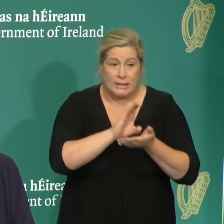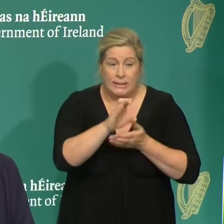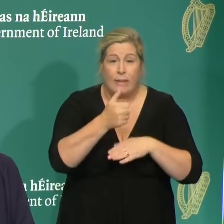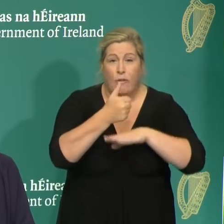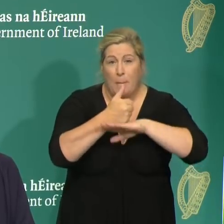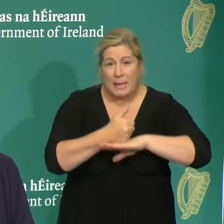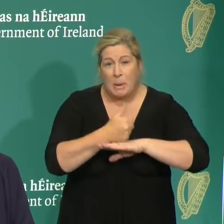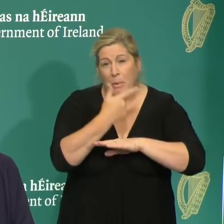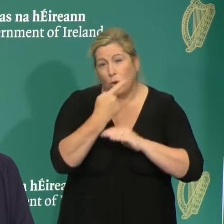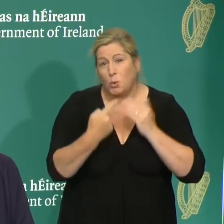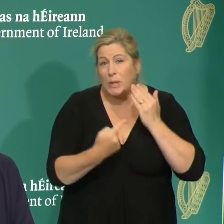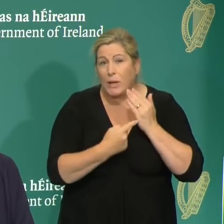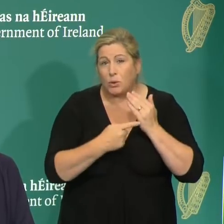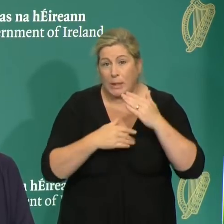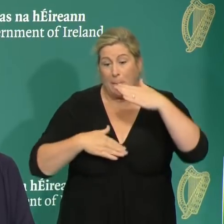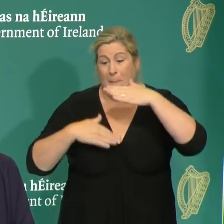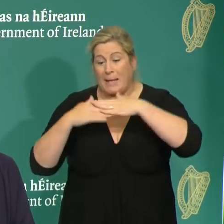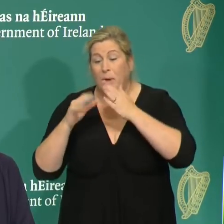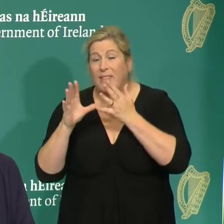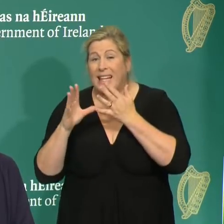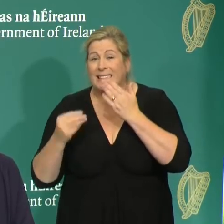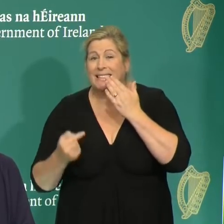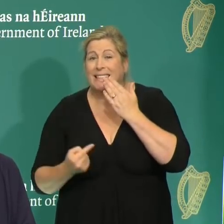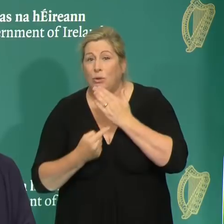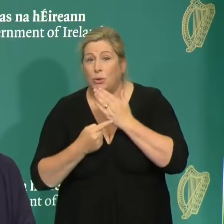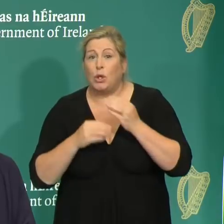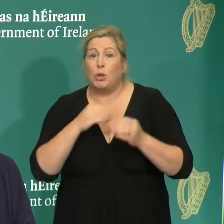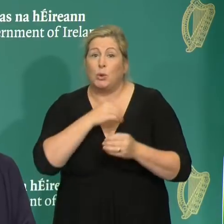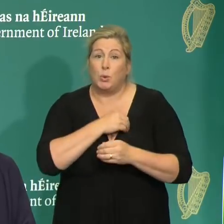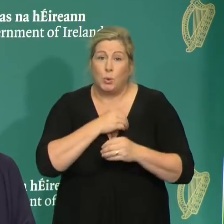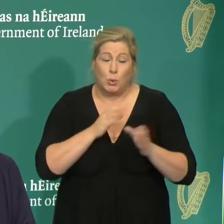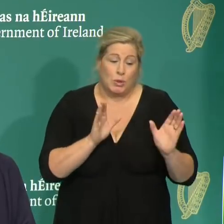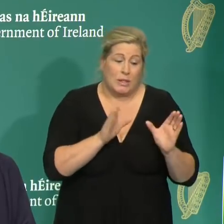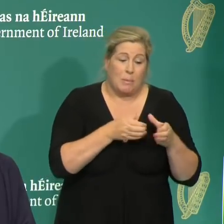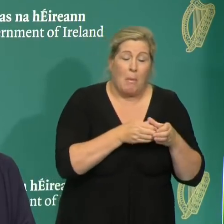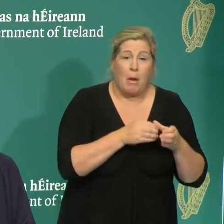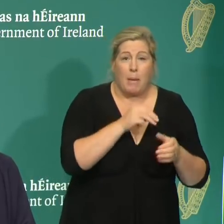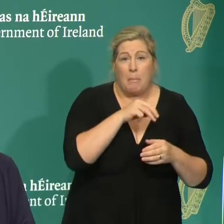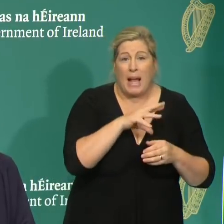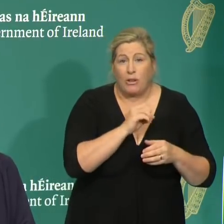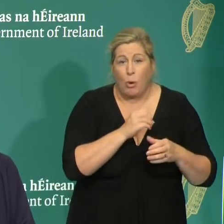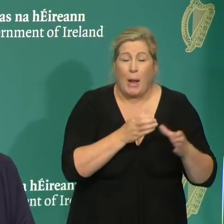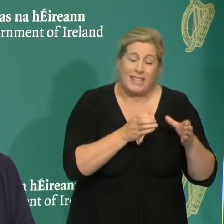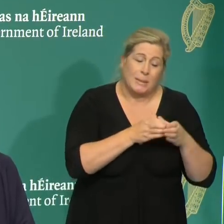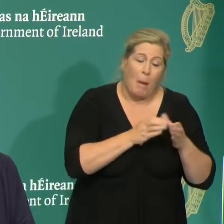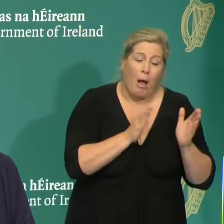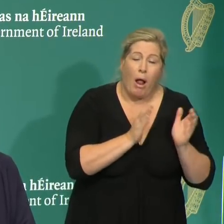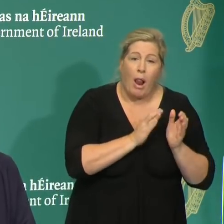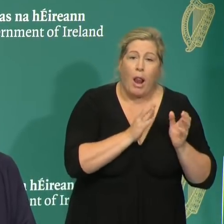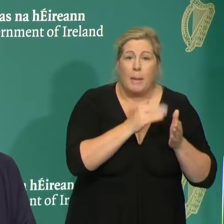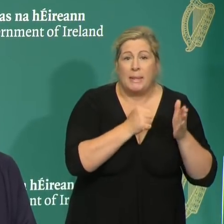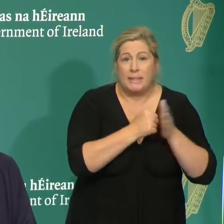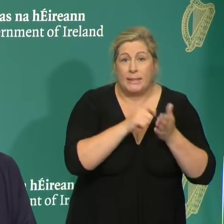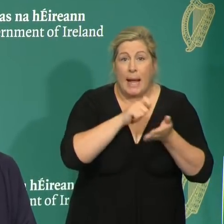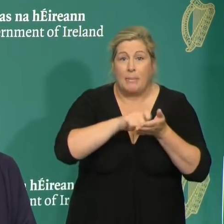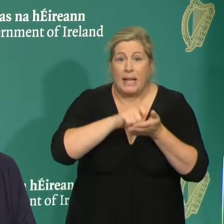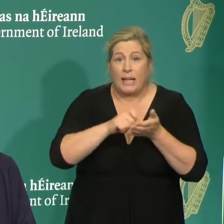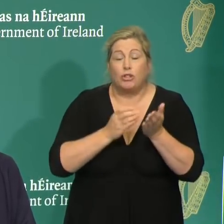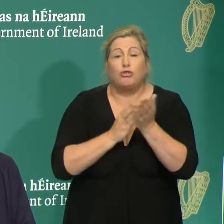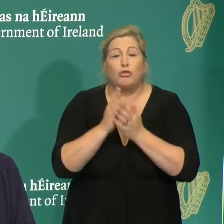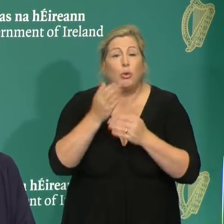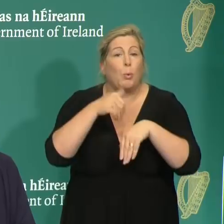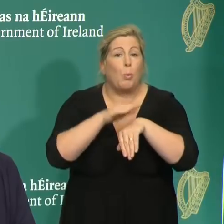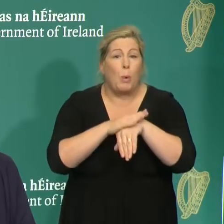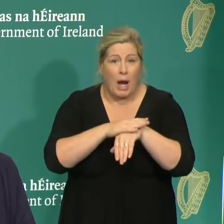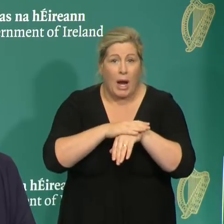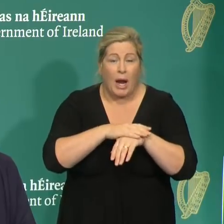of €2,000 to a maximum of €10,000 to micro and small businesses. Applications are being made through local